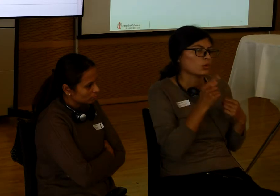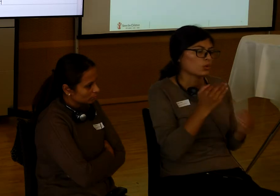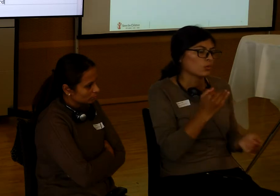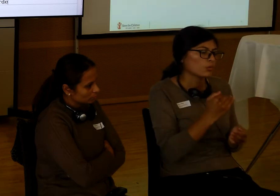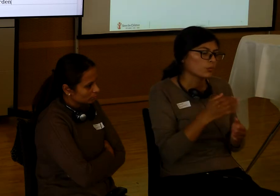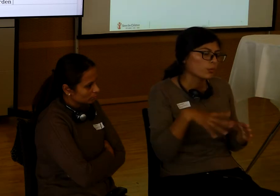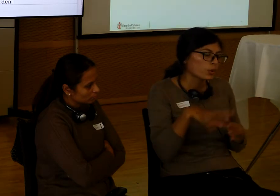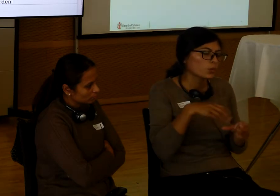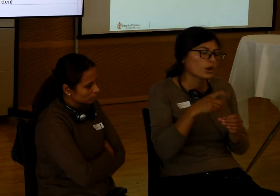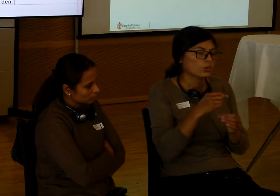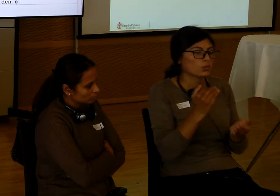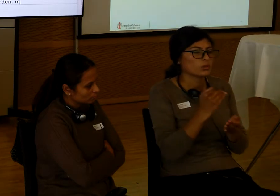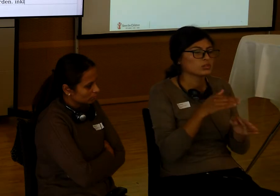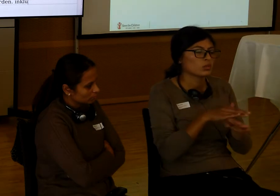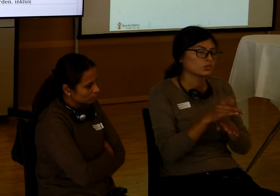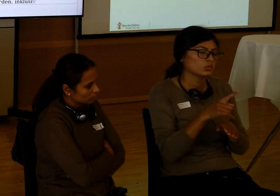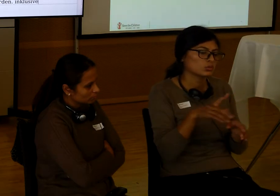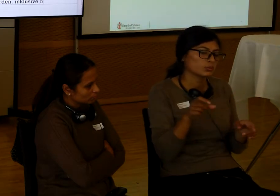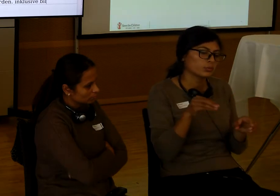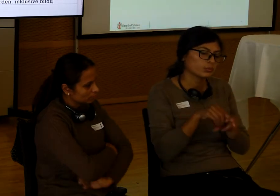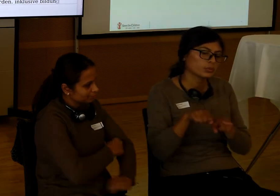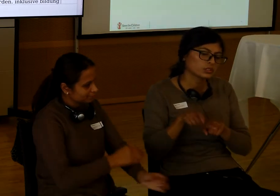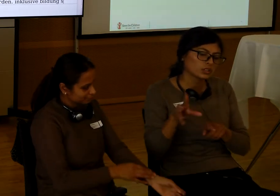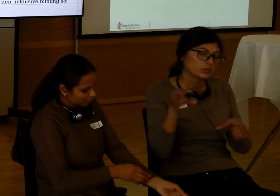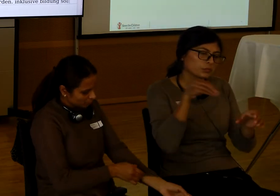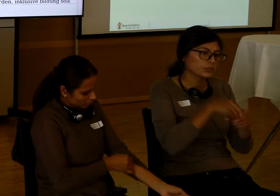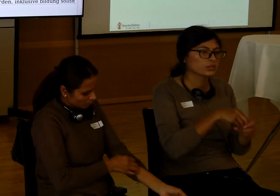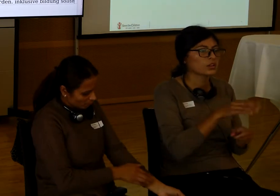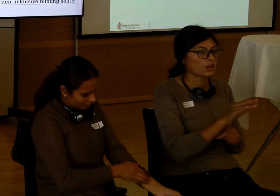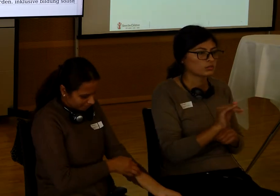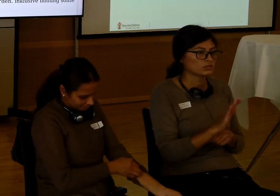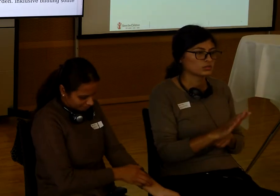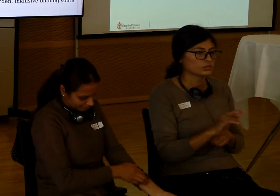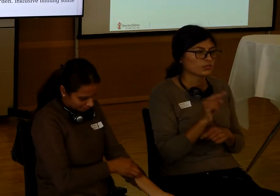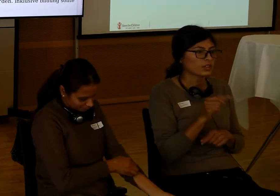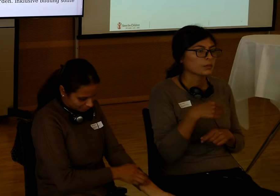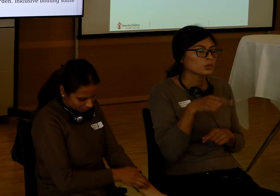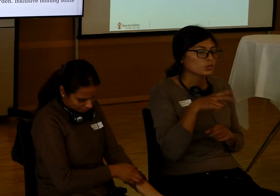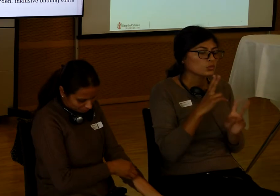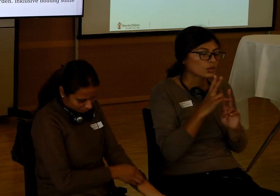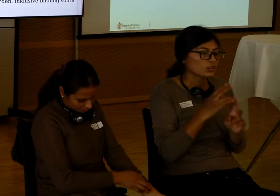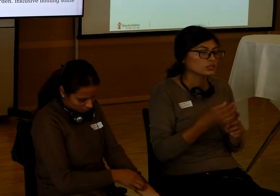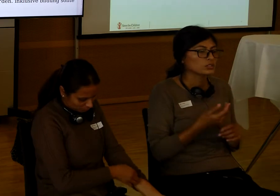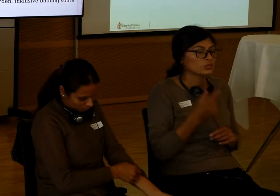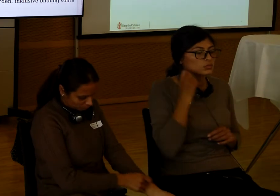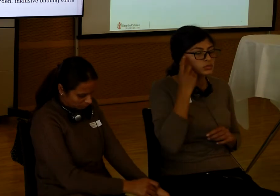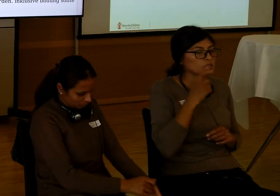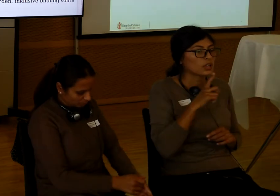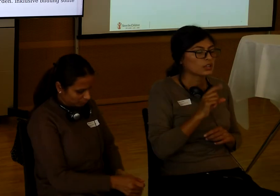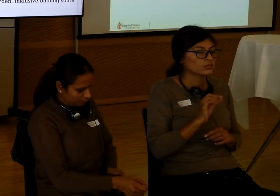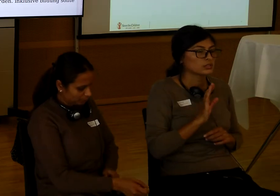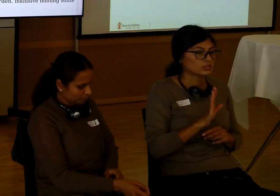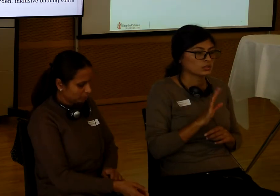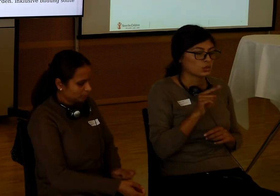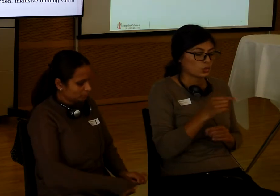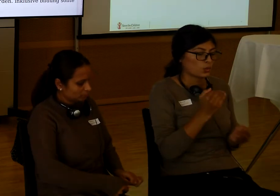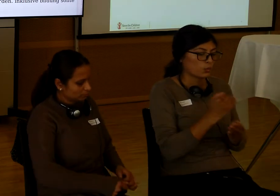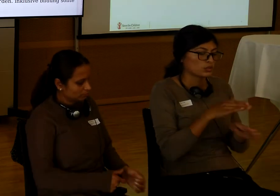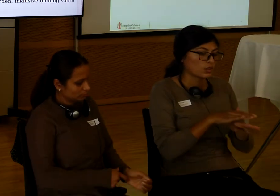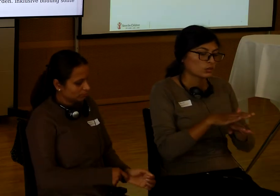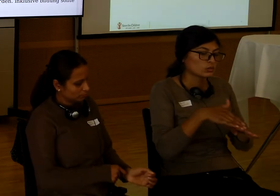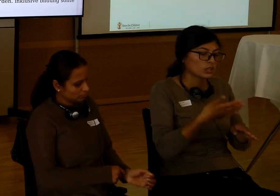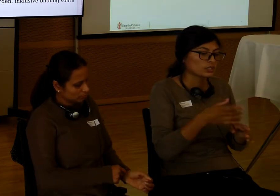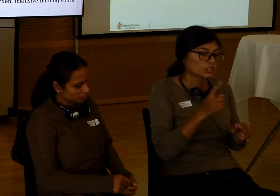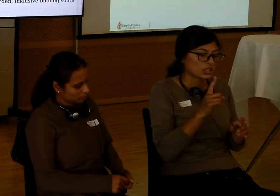etc., etc. It is important to start with the understanding that a child perceived as different should not